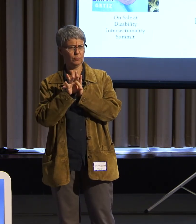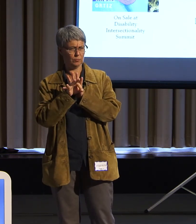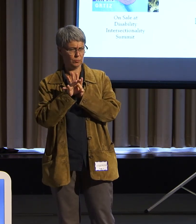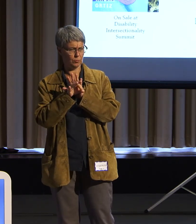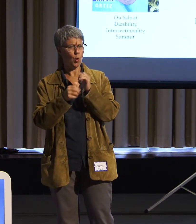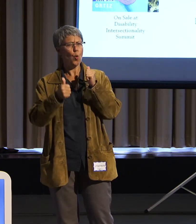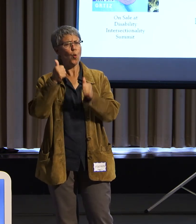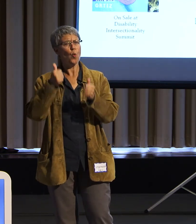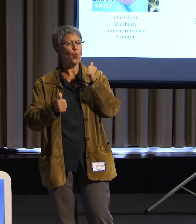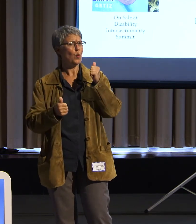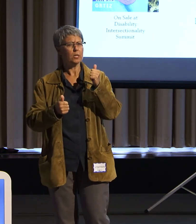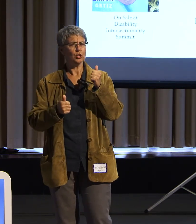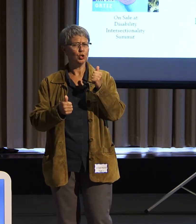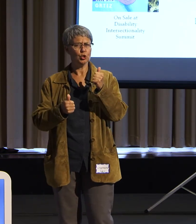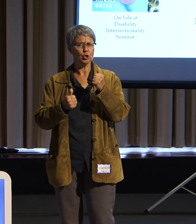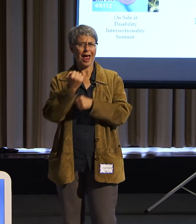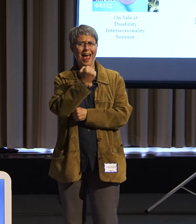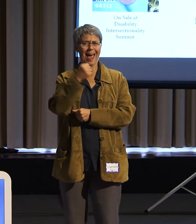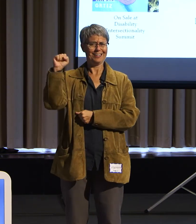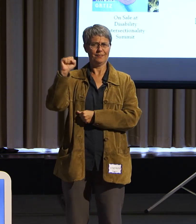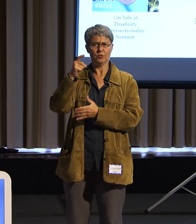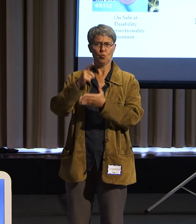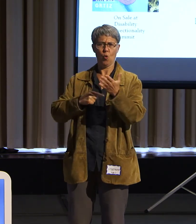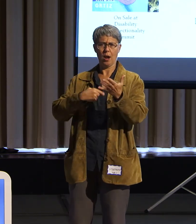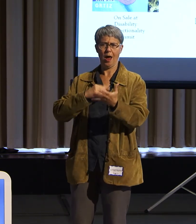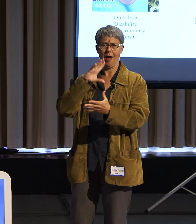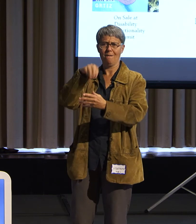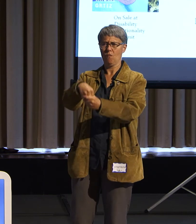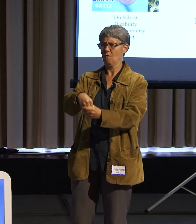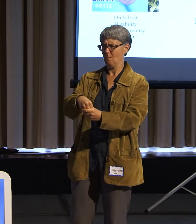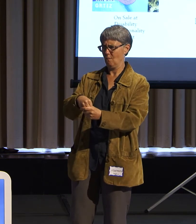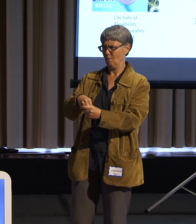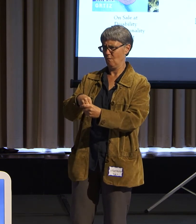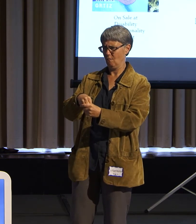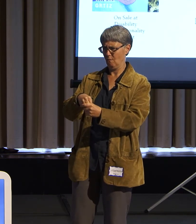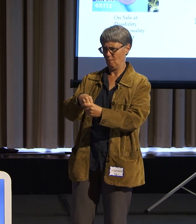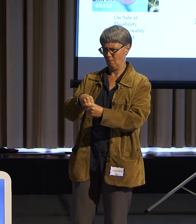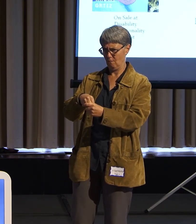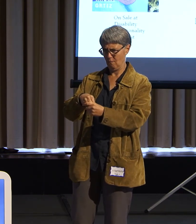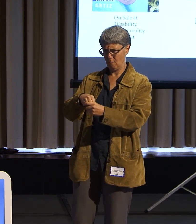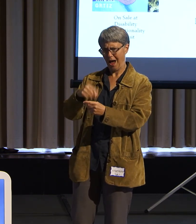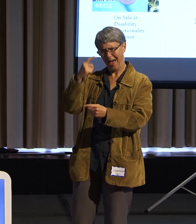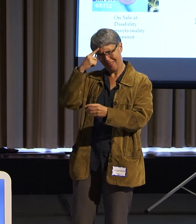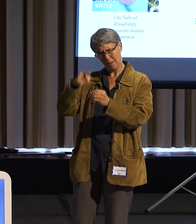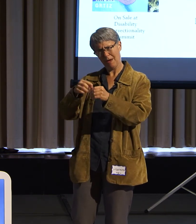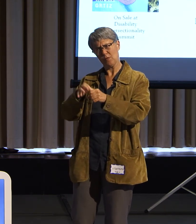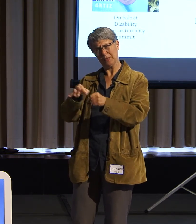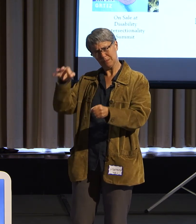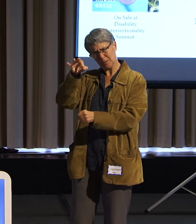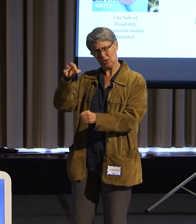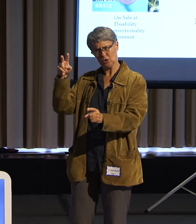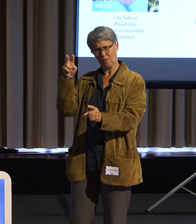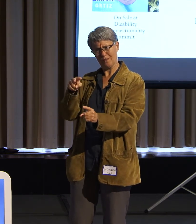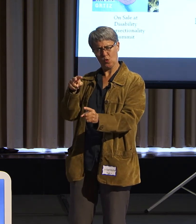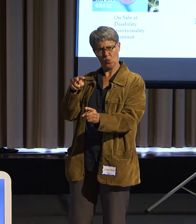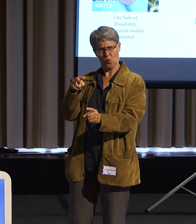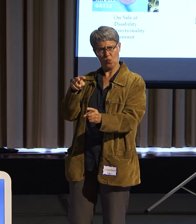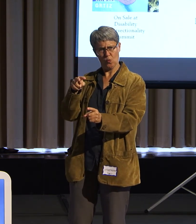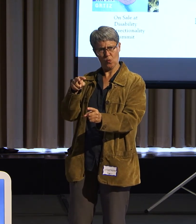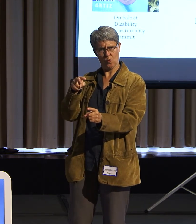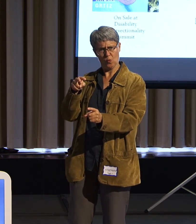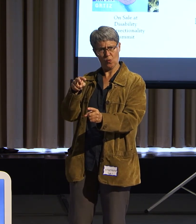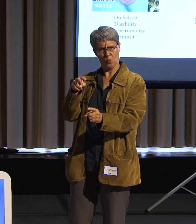for me, the way I had to come at it was I have to define self-care as spiritual work. It has to be on that level